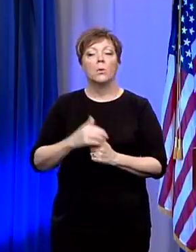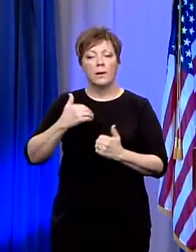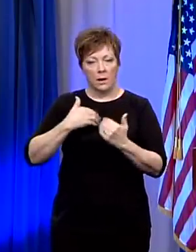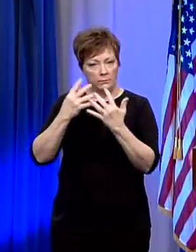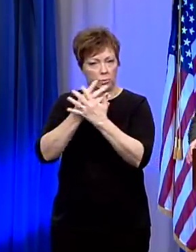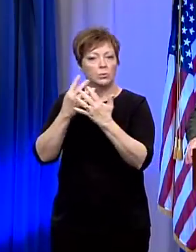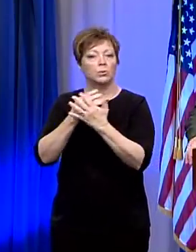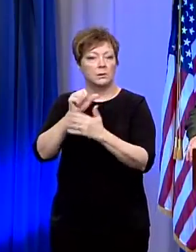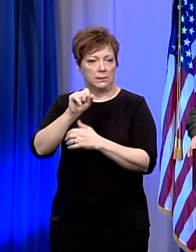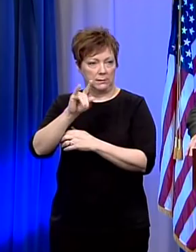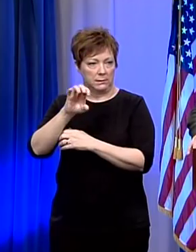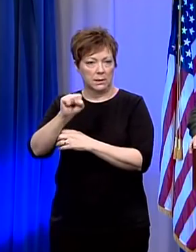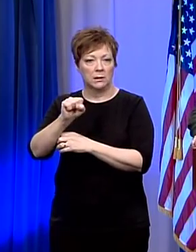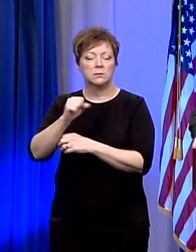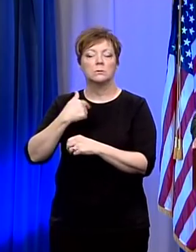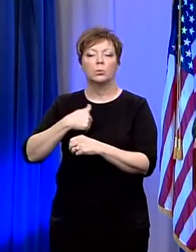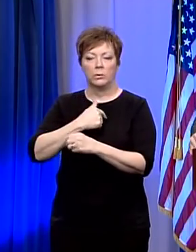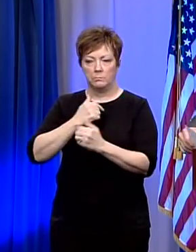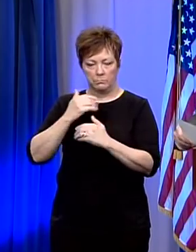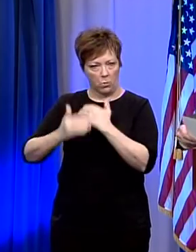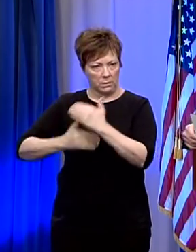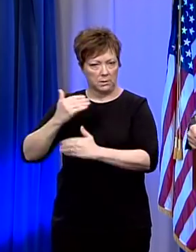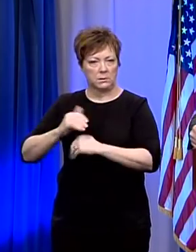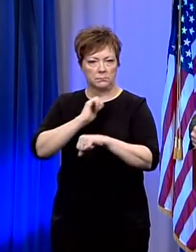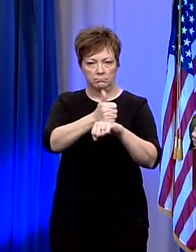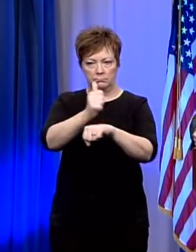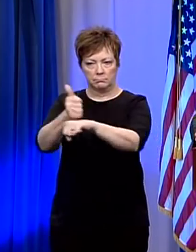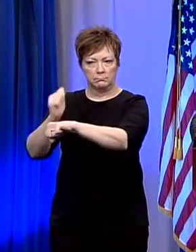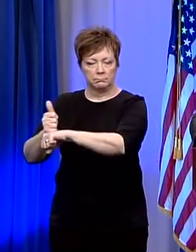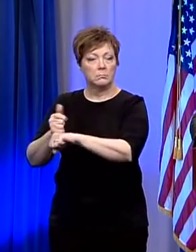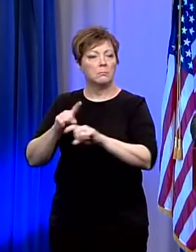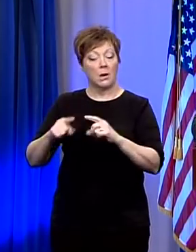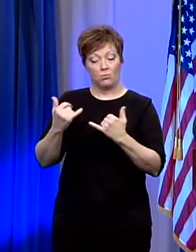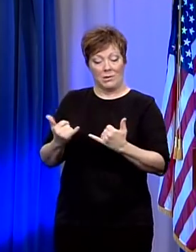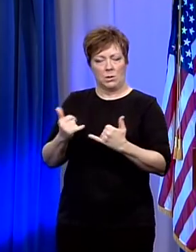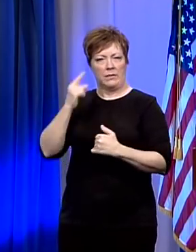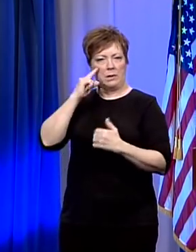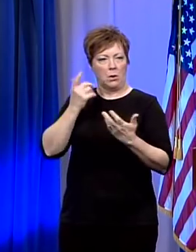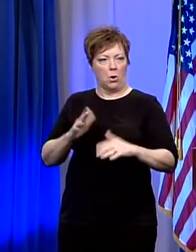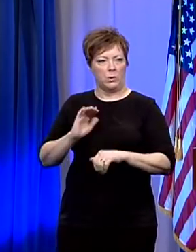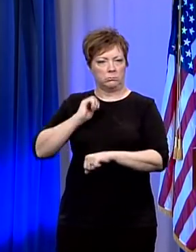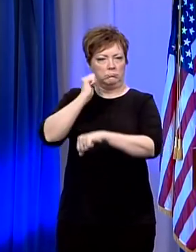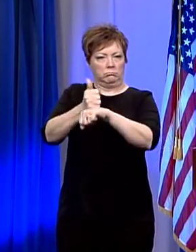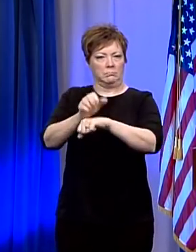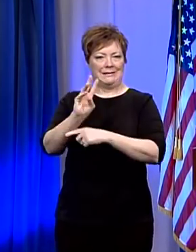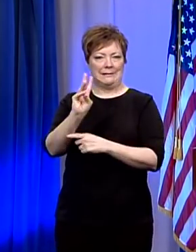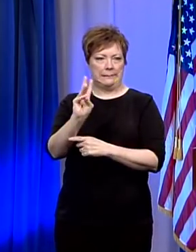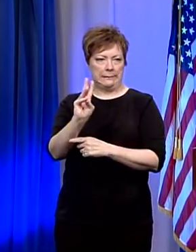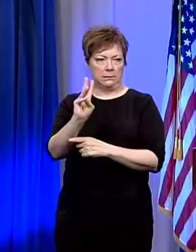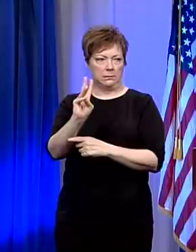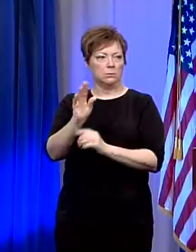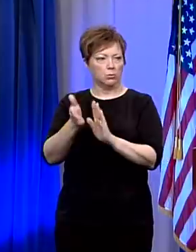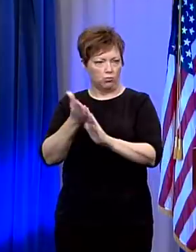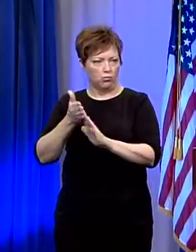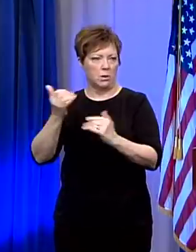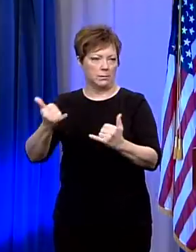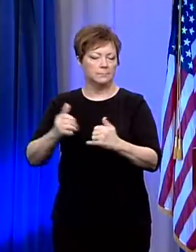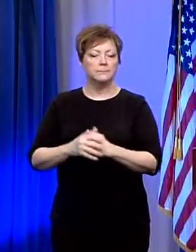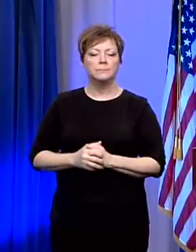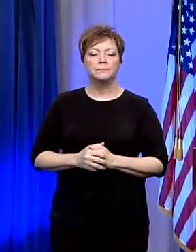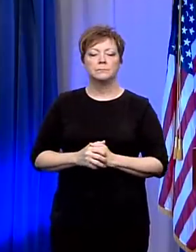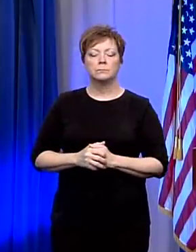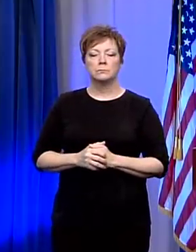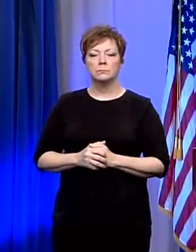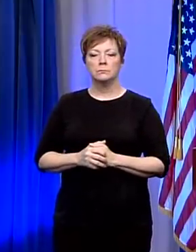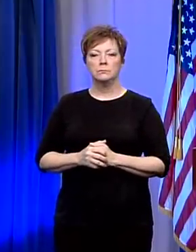screening sites, as you know, that we have been in the process of setting up. As of right now, I think there are 6 that are currently up and running. These sites